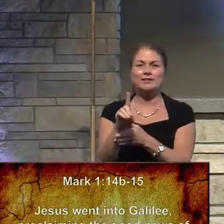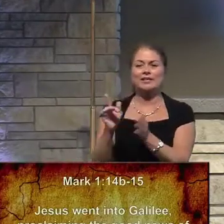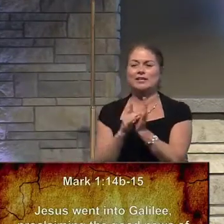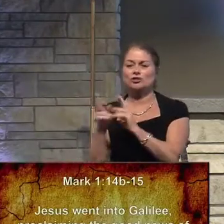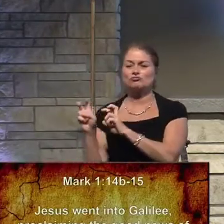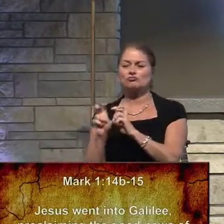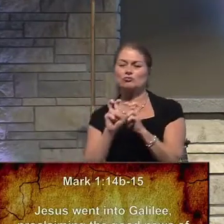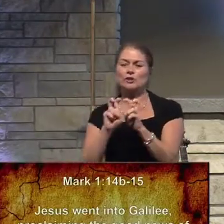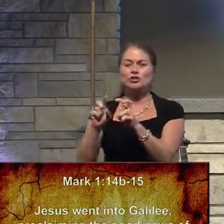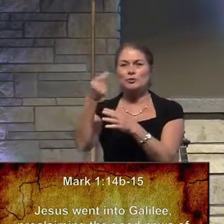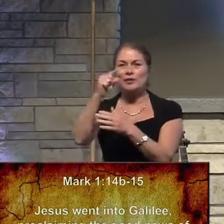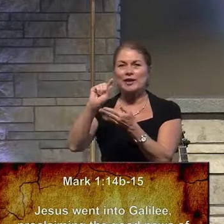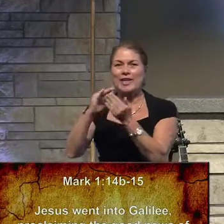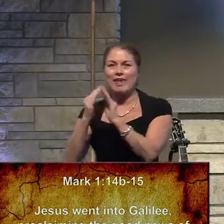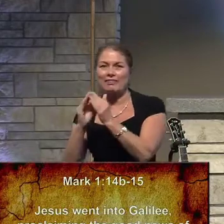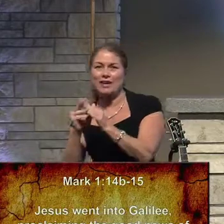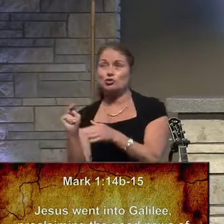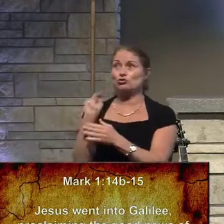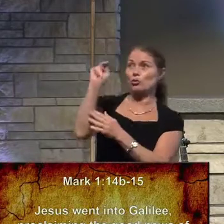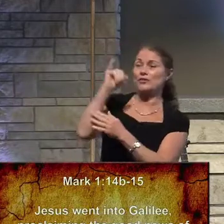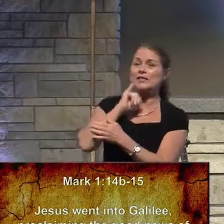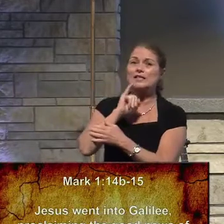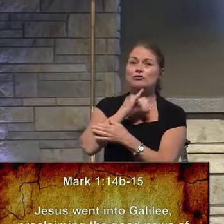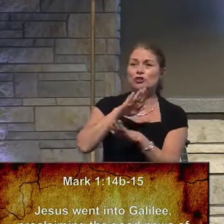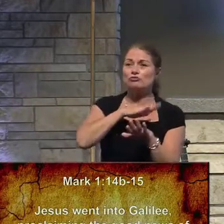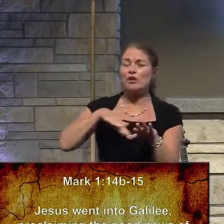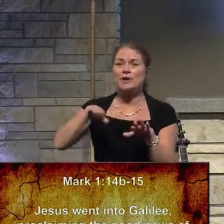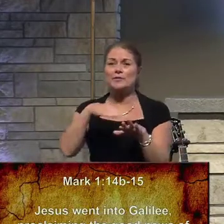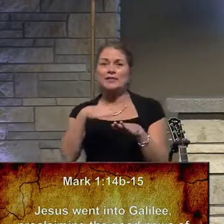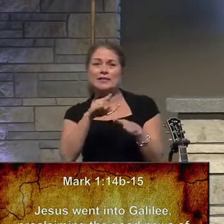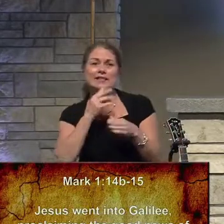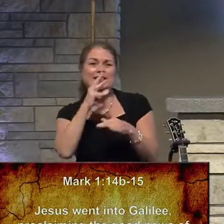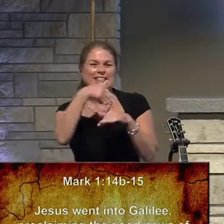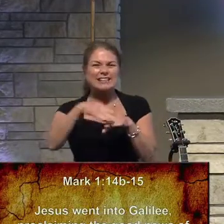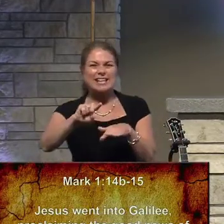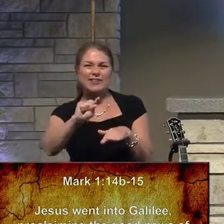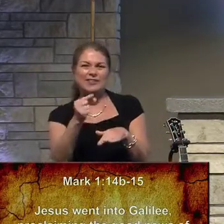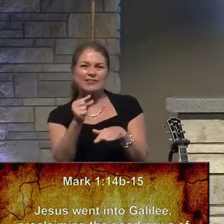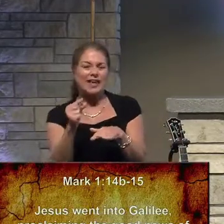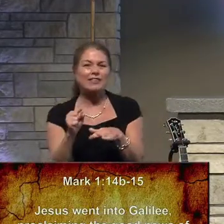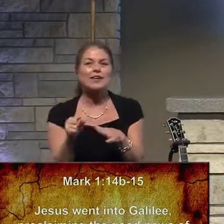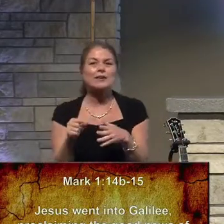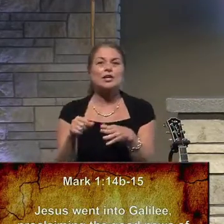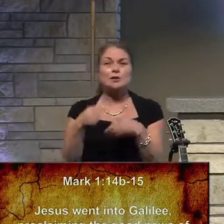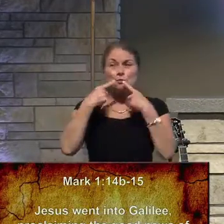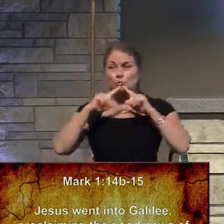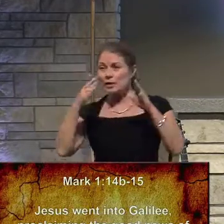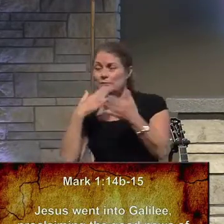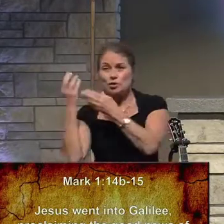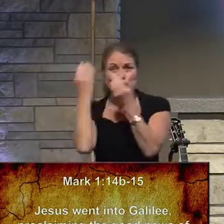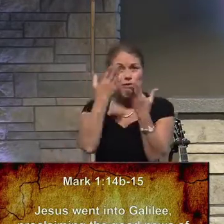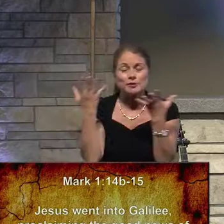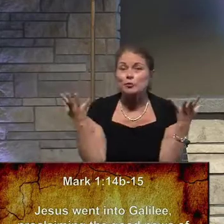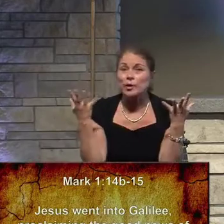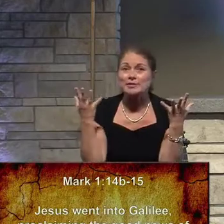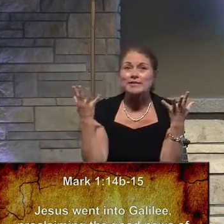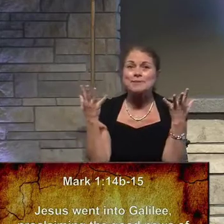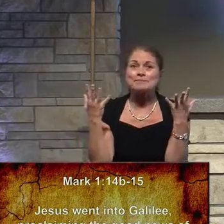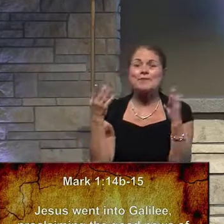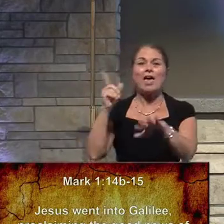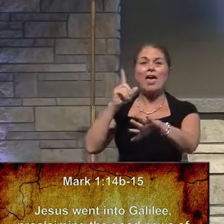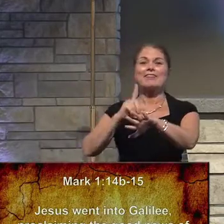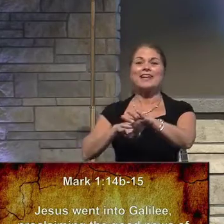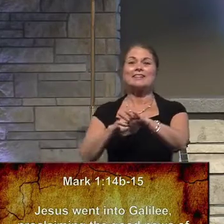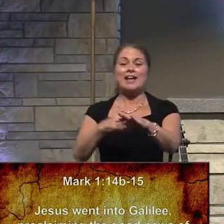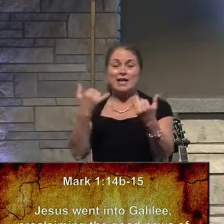Galilee, that is northern Israel around the Sea of Galilee, and he was proclaiming the good news of God. And what was that good news? "The